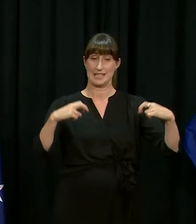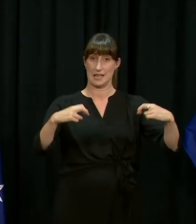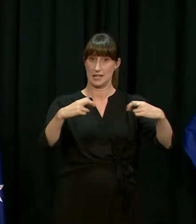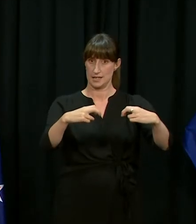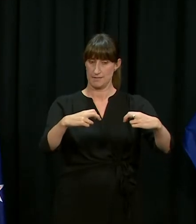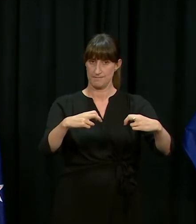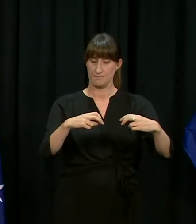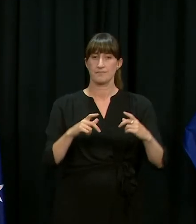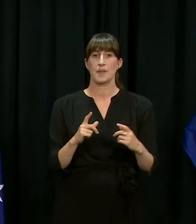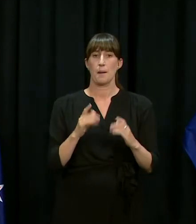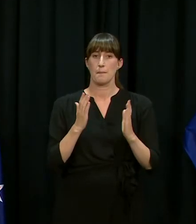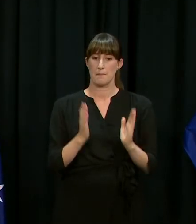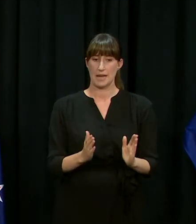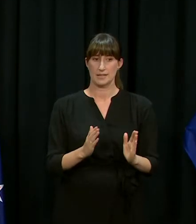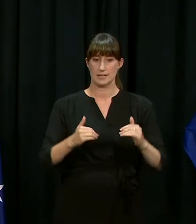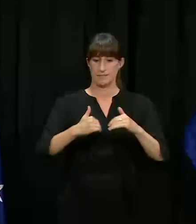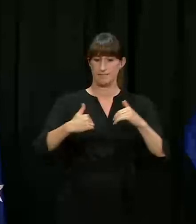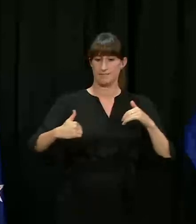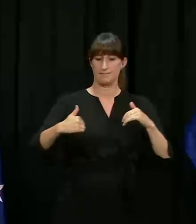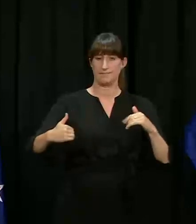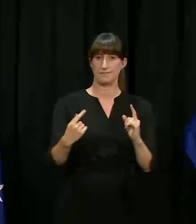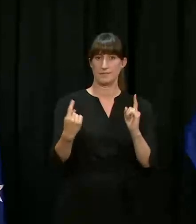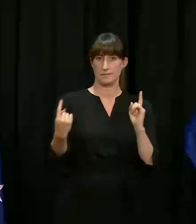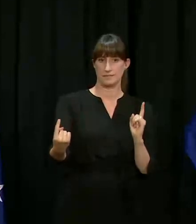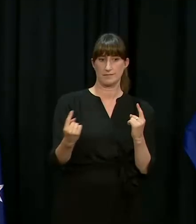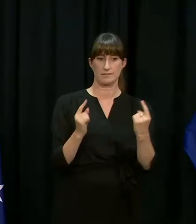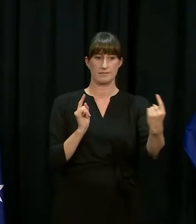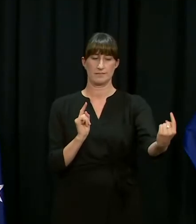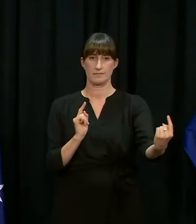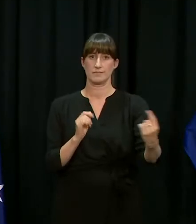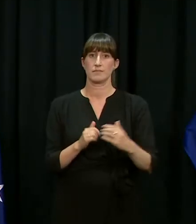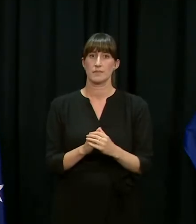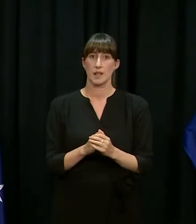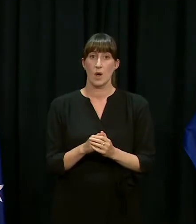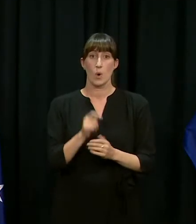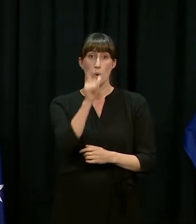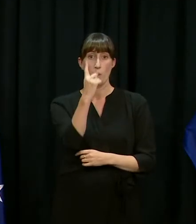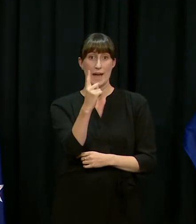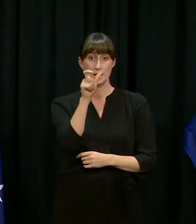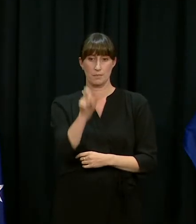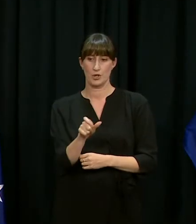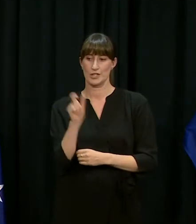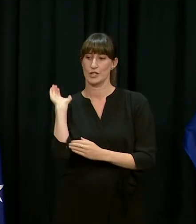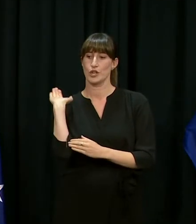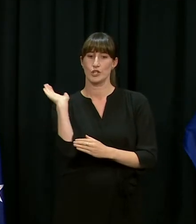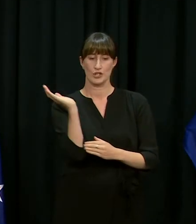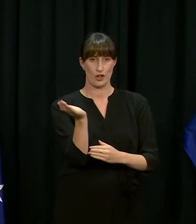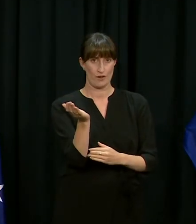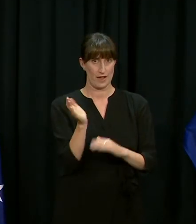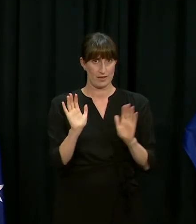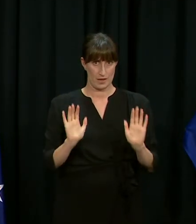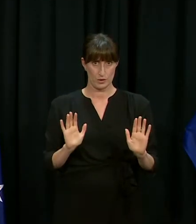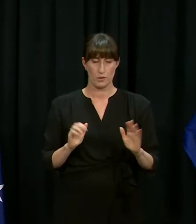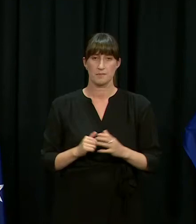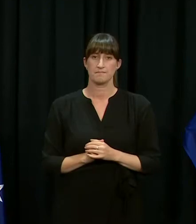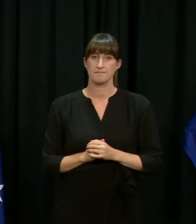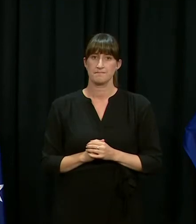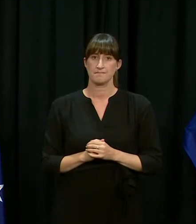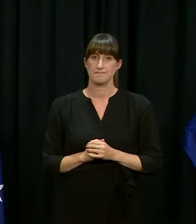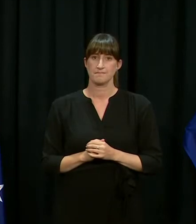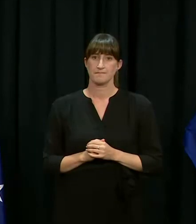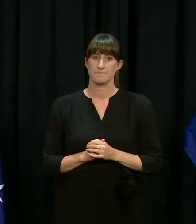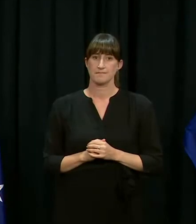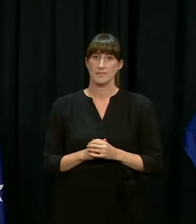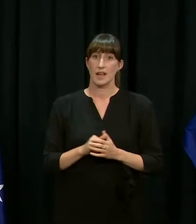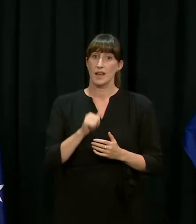There must be social distancing between people and tables, and each table must have just one person serving it. As long as all